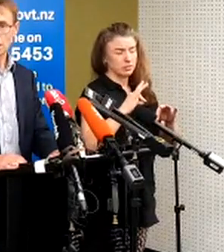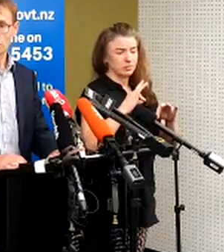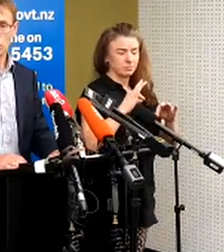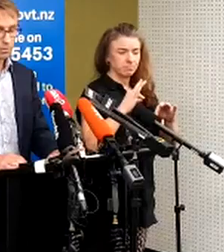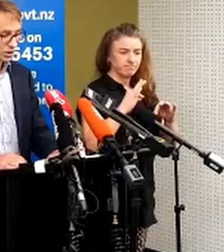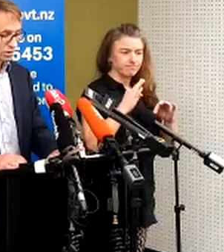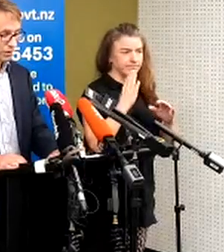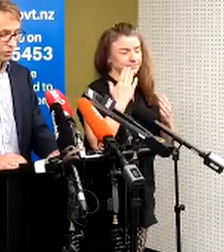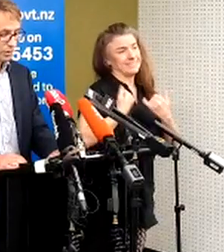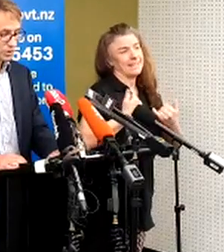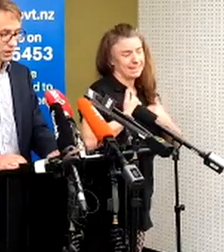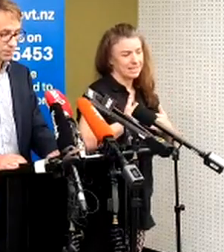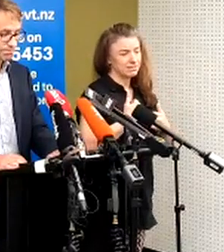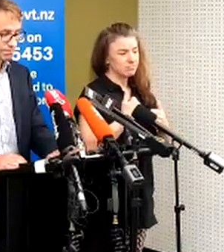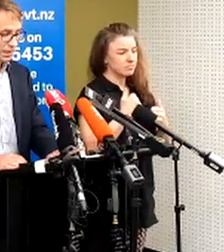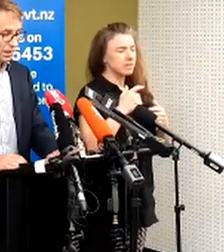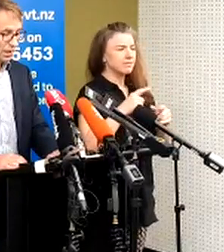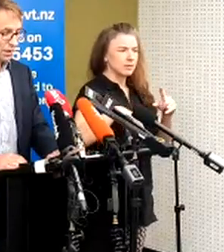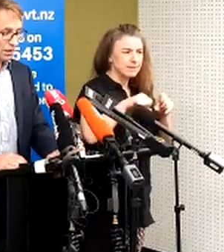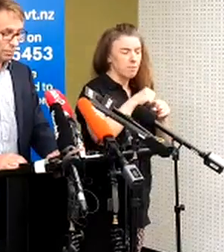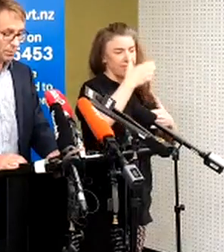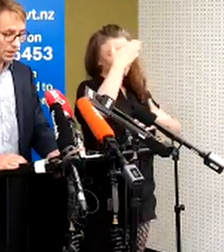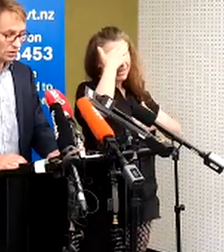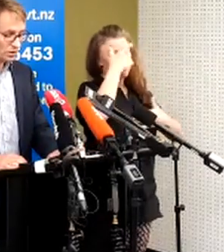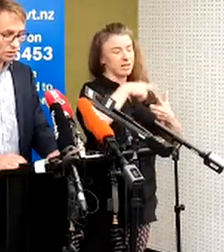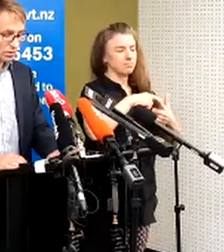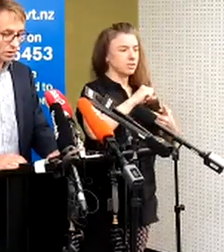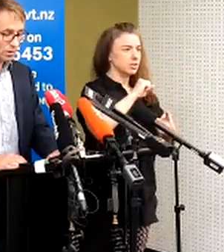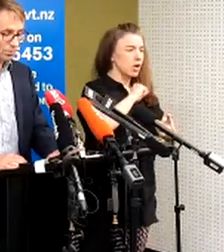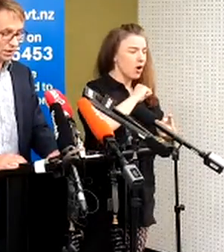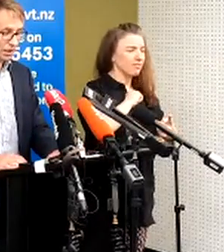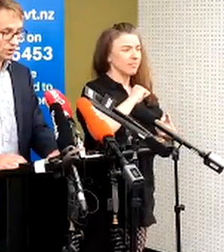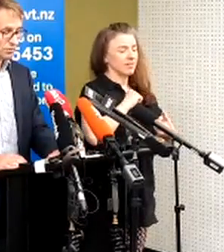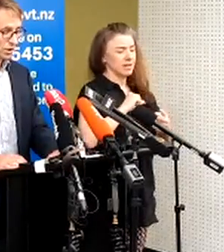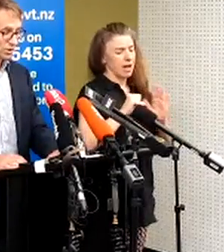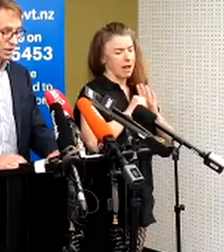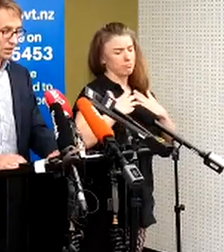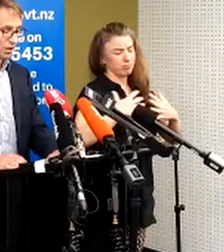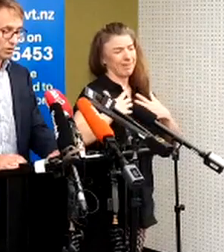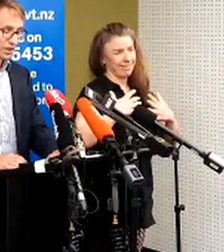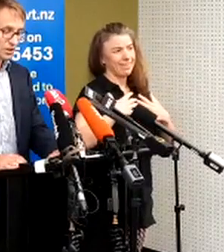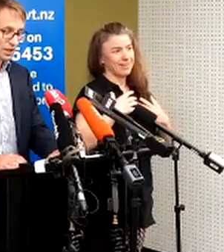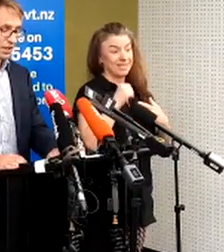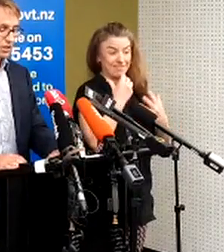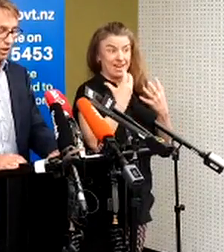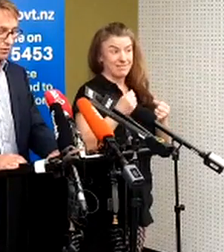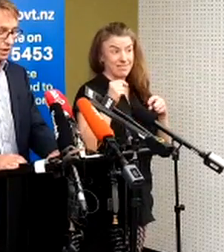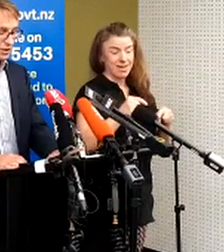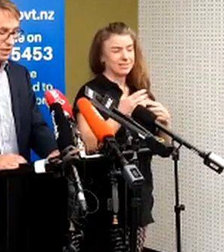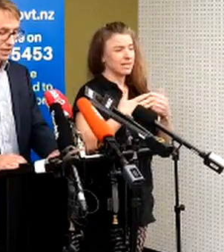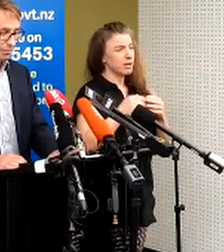well detailed on the Ministry of Health website. If people are concerned, we encourage them to contact Healthline's